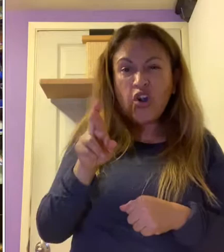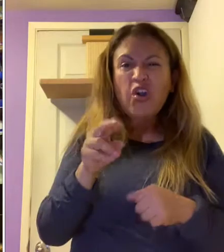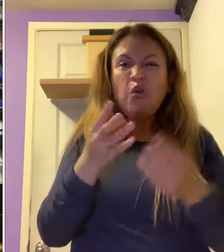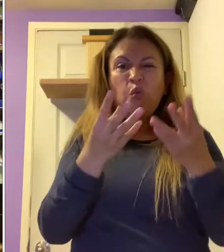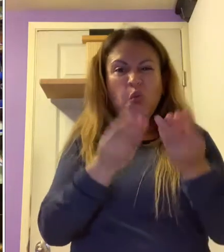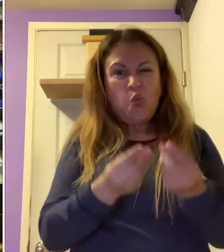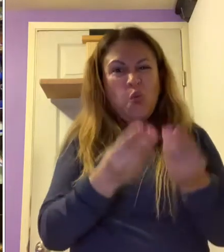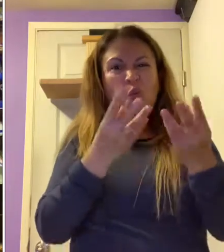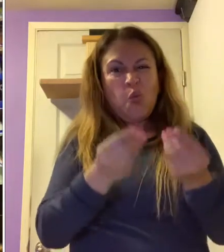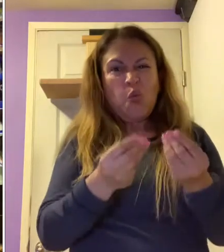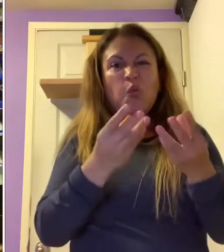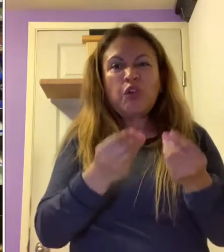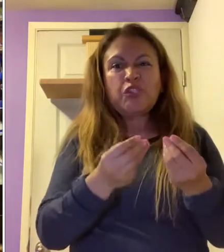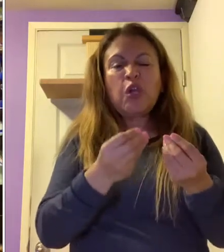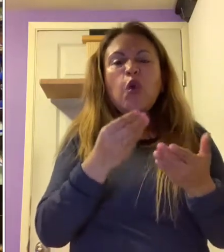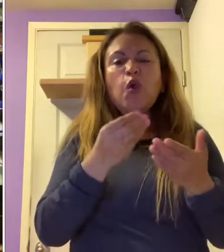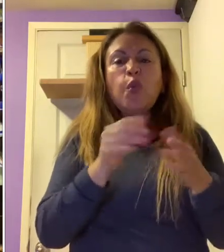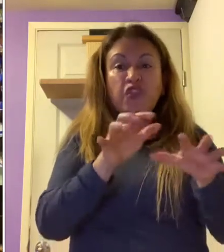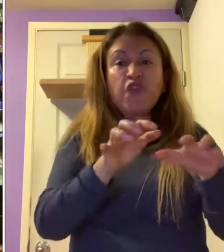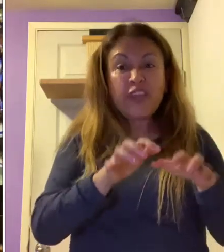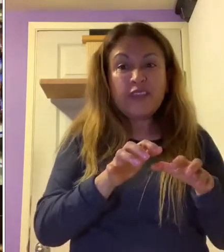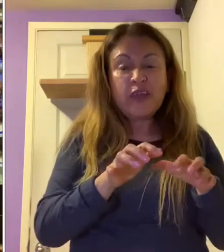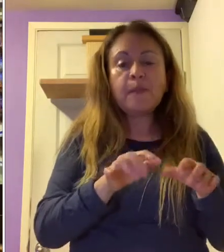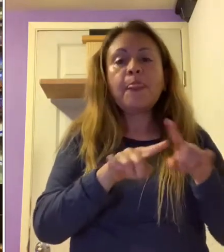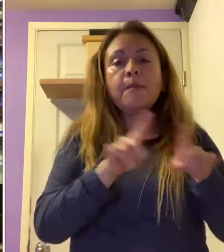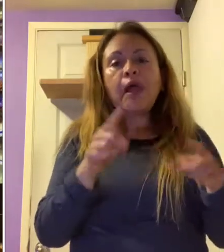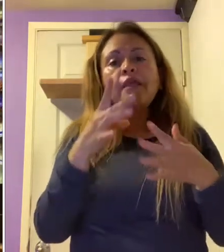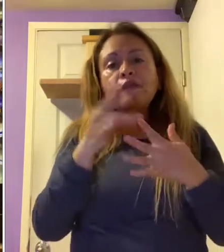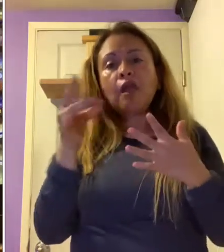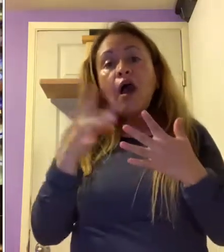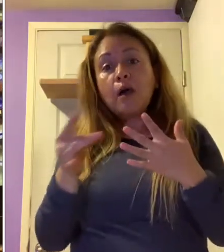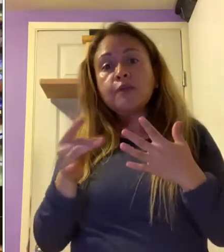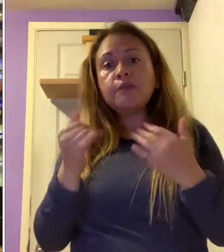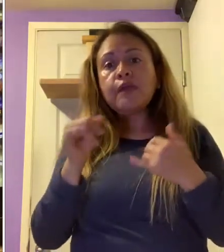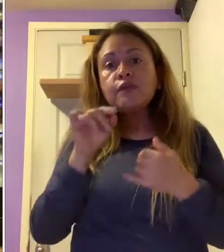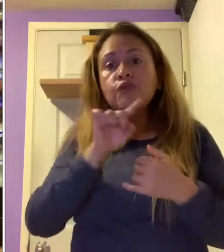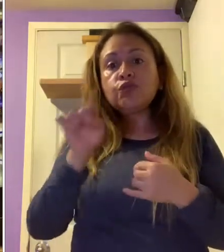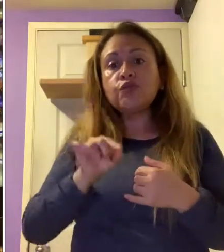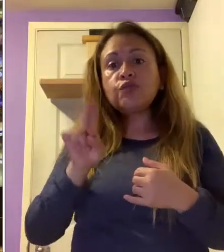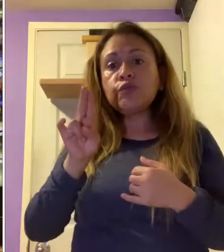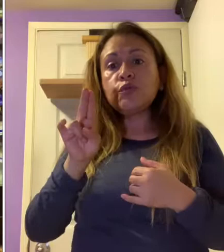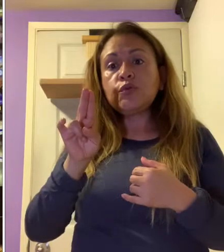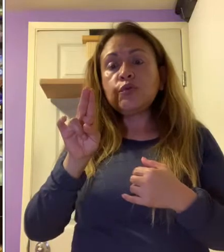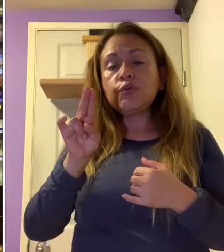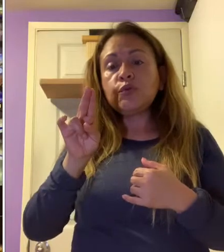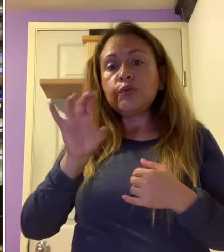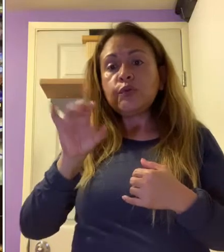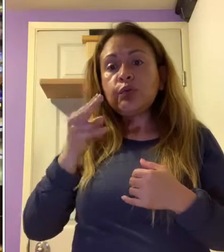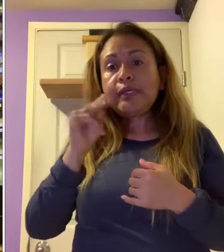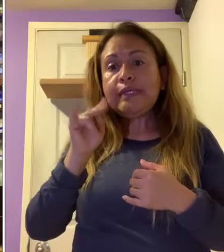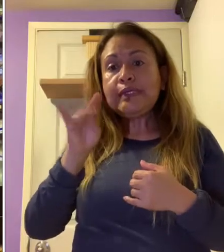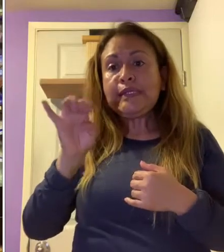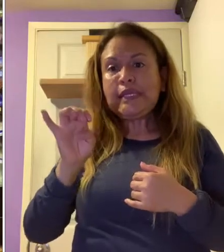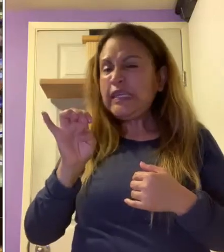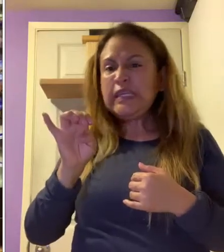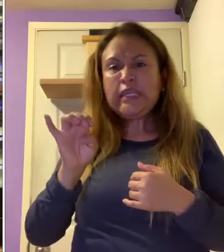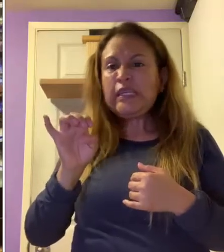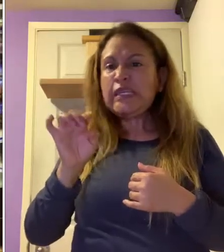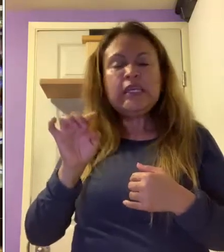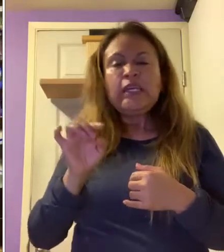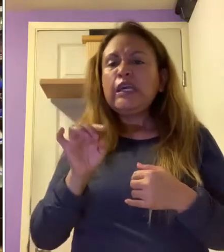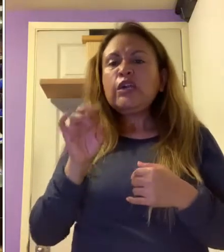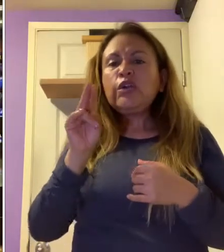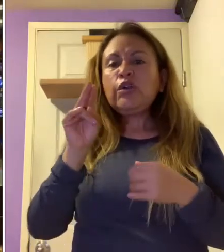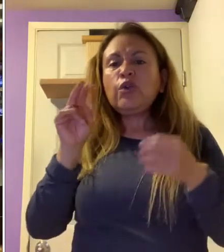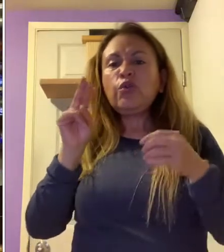broccoli get really mushy when you freeze them. I wouldn't buy that. But they have the option now to buy zucchini noodles or zoodles, and I would